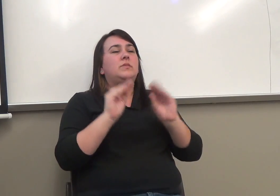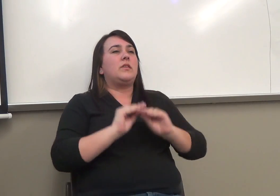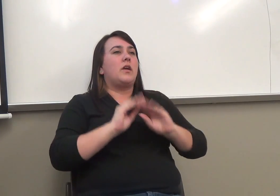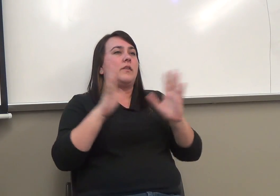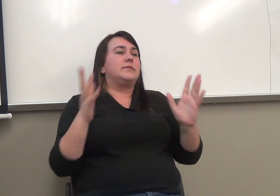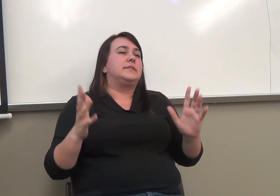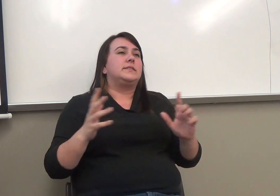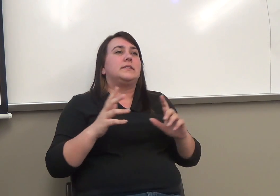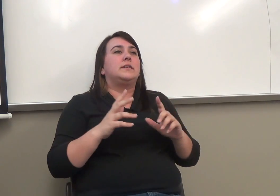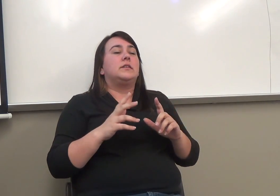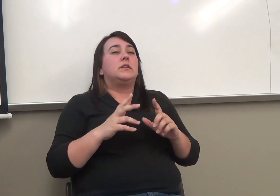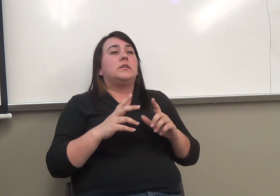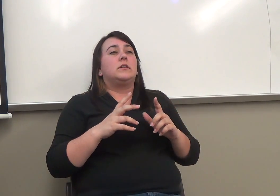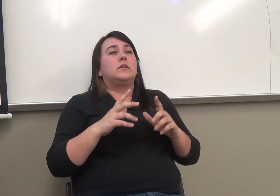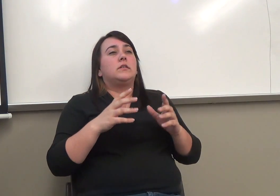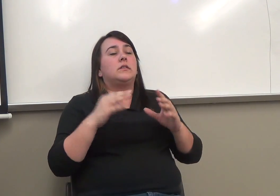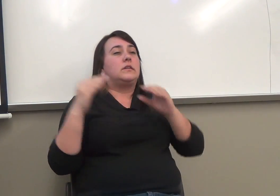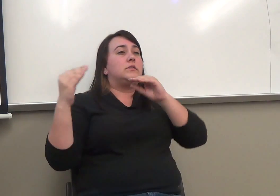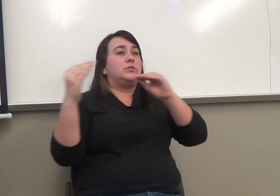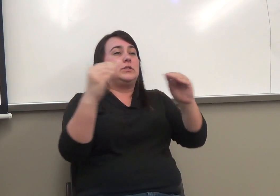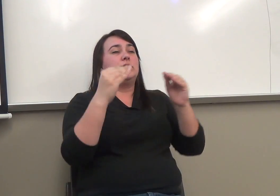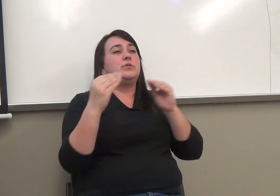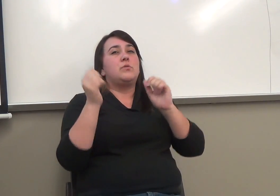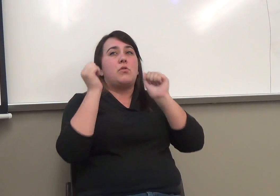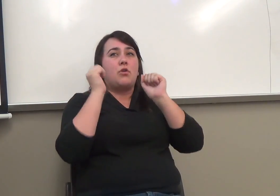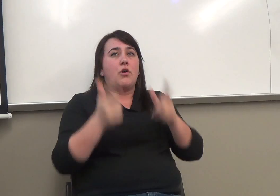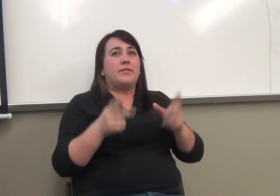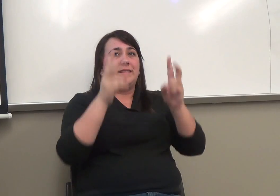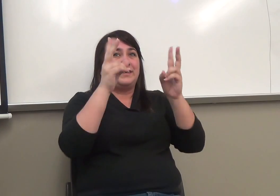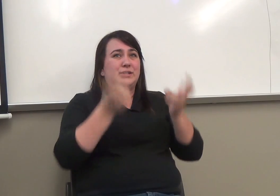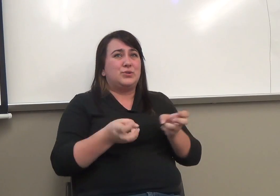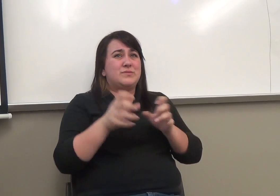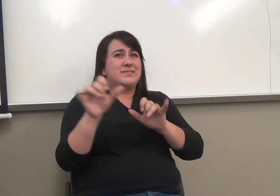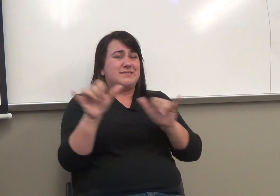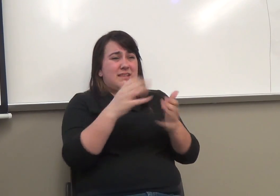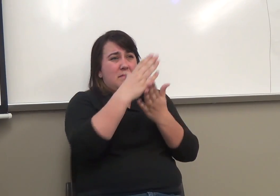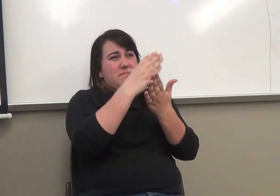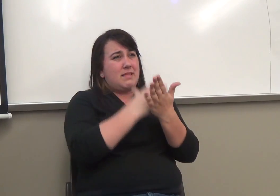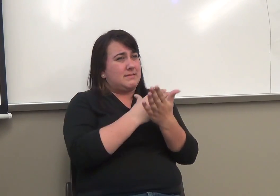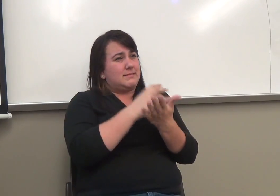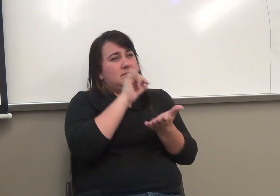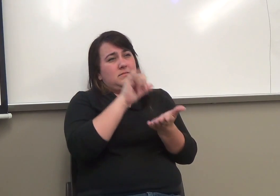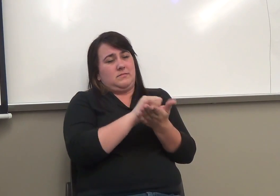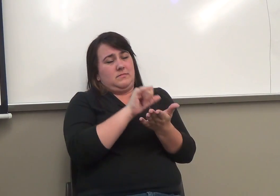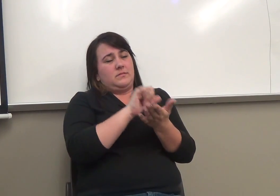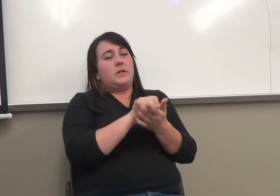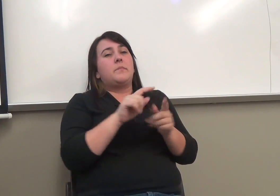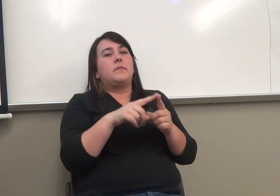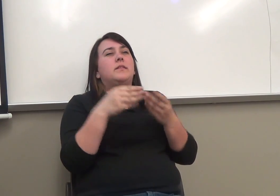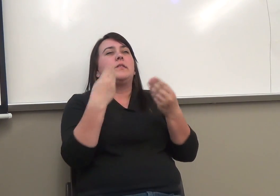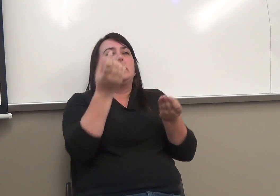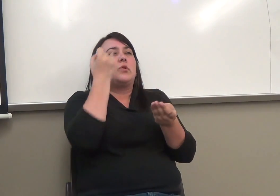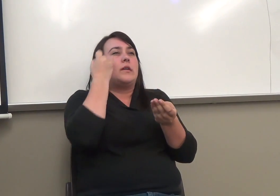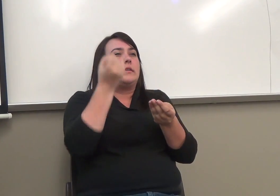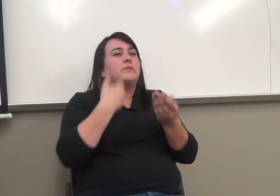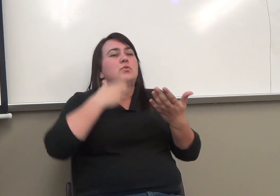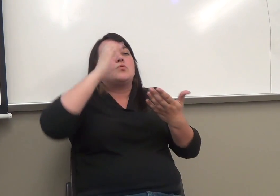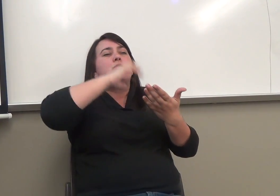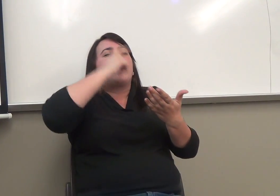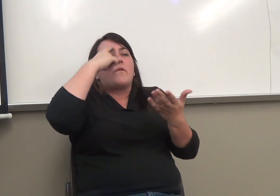introduce all of these issues to you in one lesson, but it's kind of giving you an idea of what you're going to have to look for. Okay, so we're only to